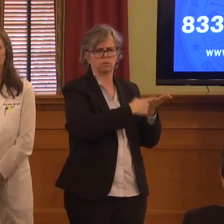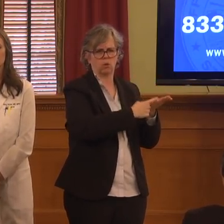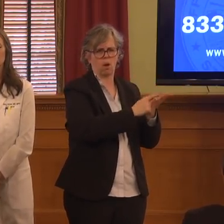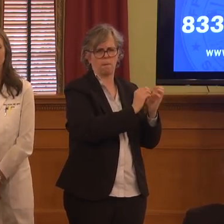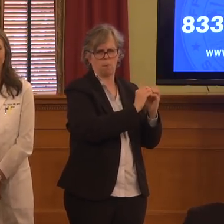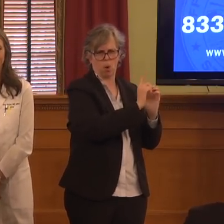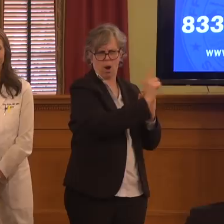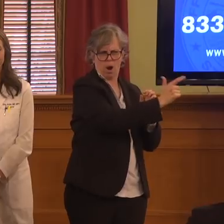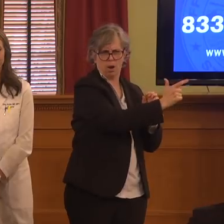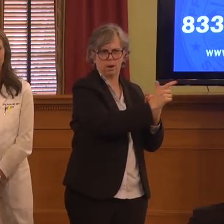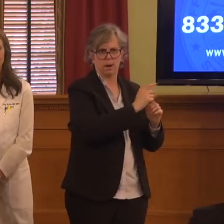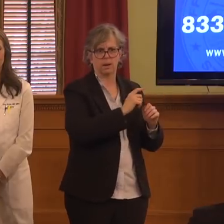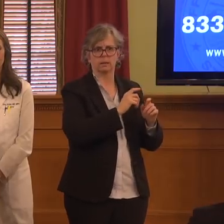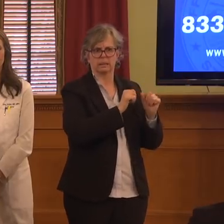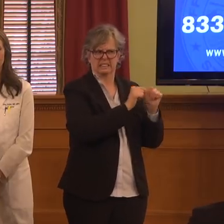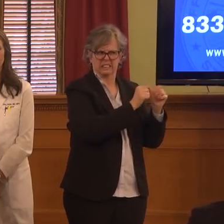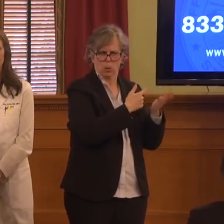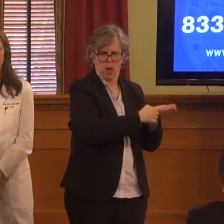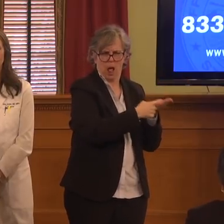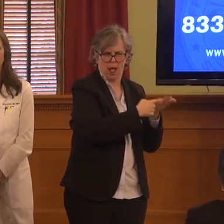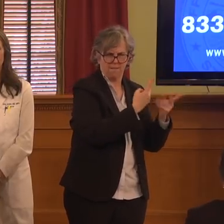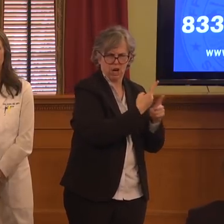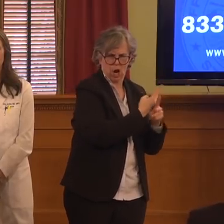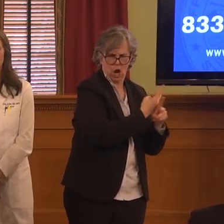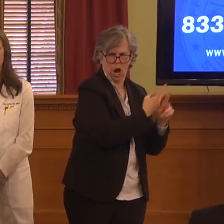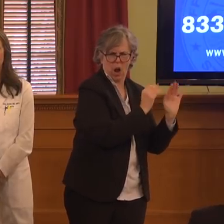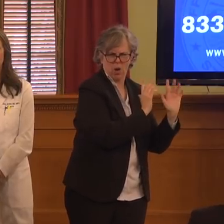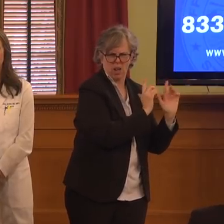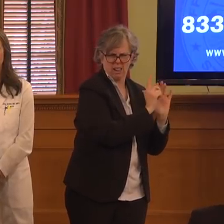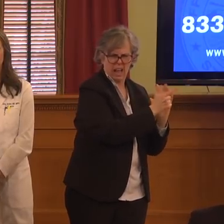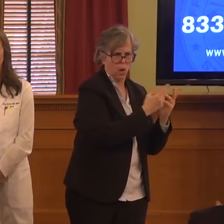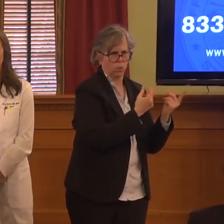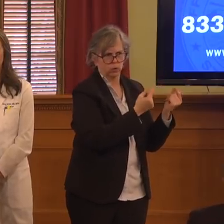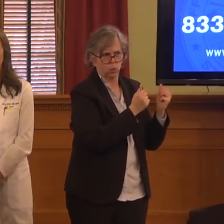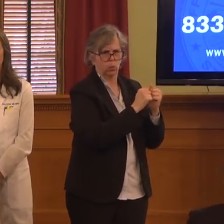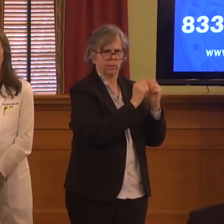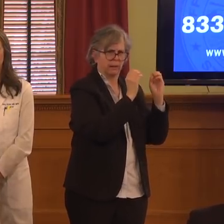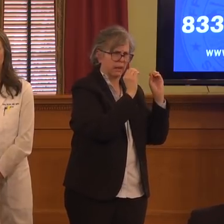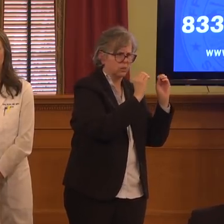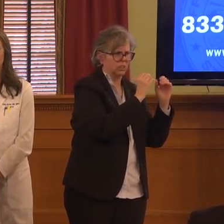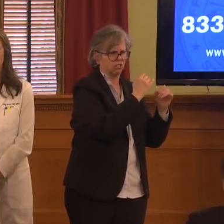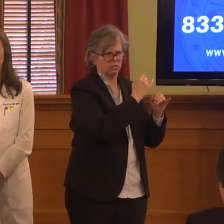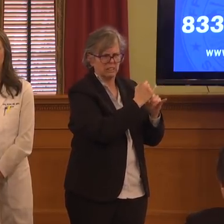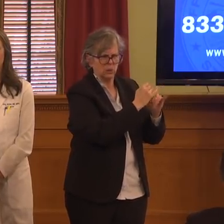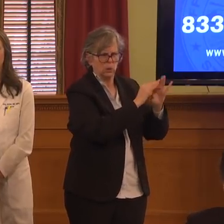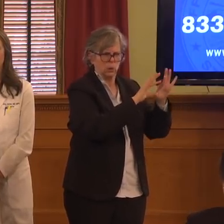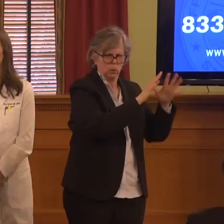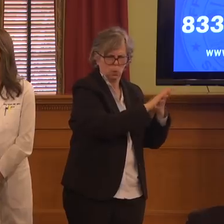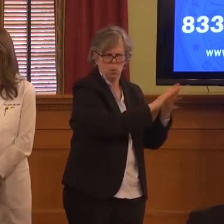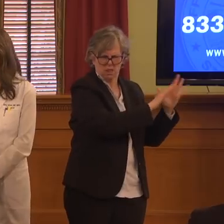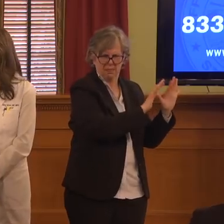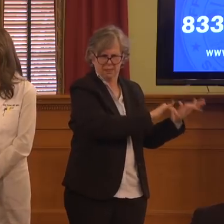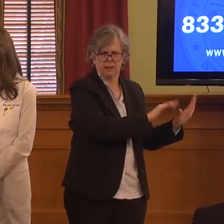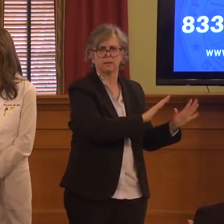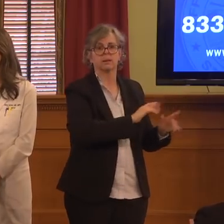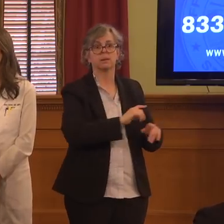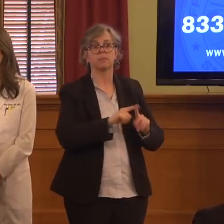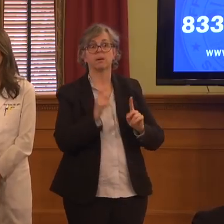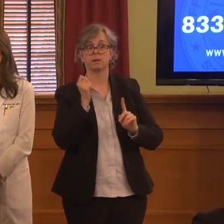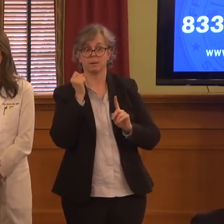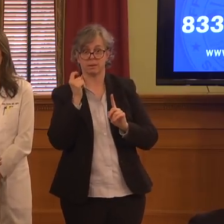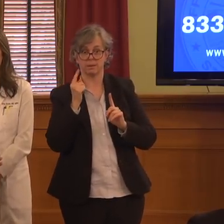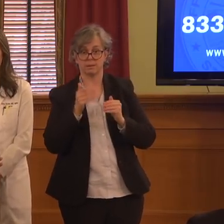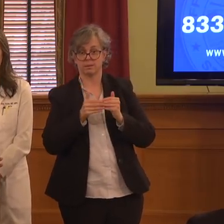We will continue to consult with educators about this, as we have been doing, and we've